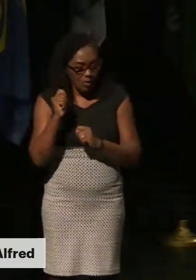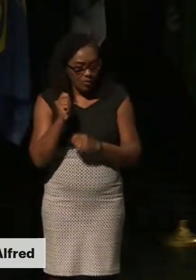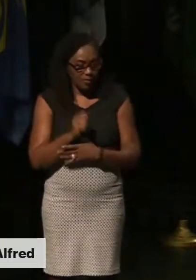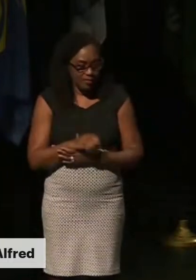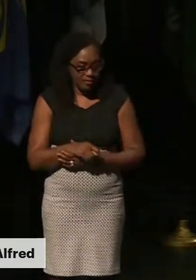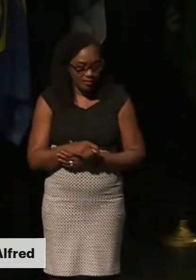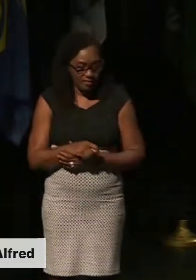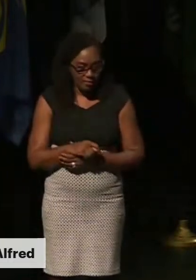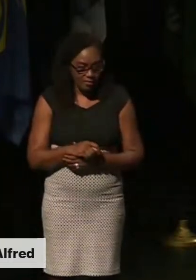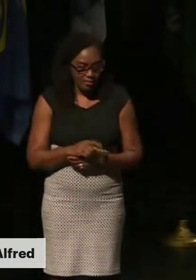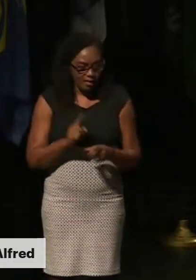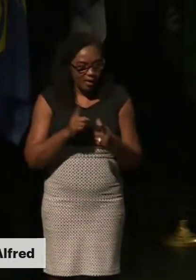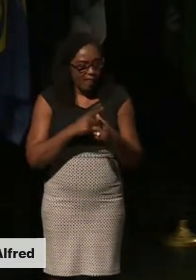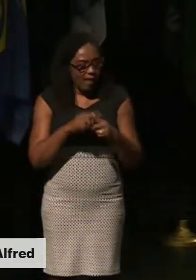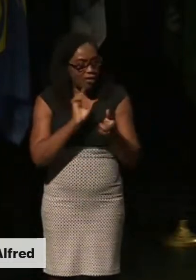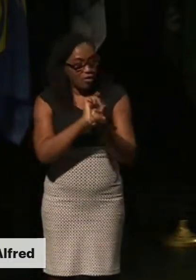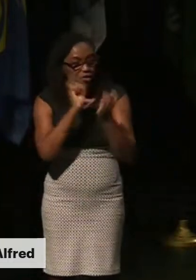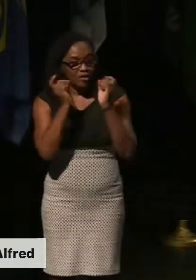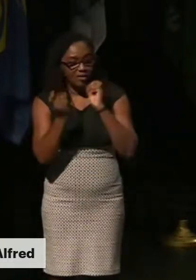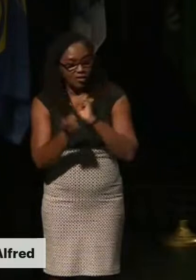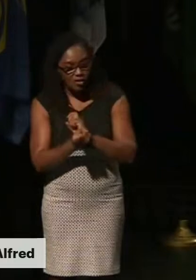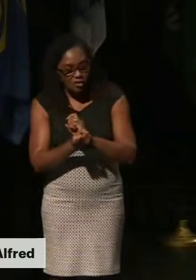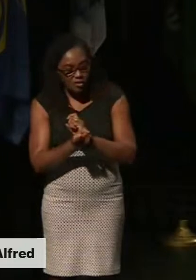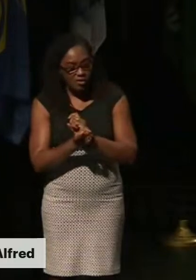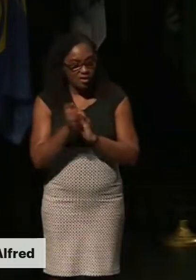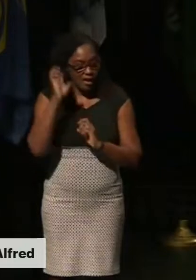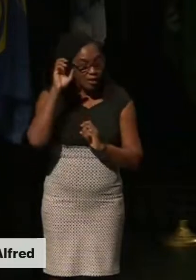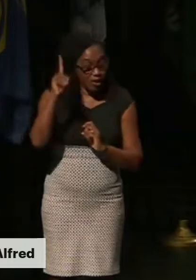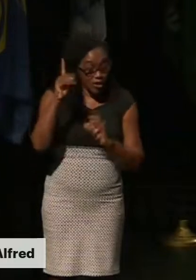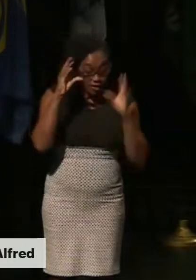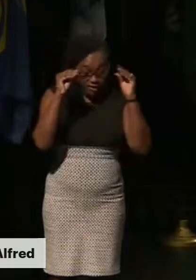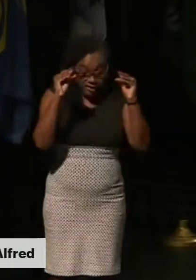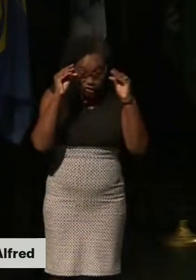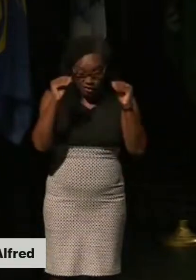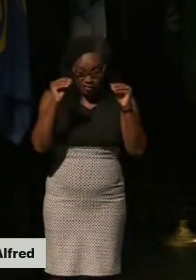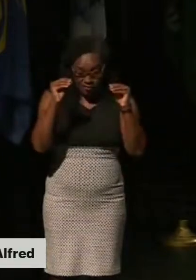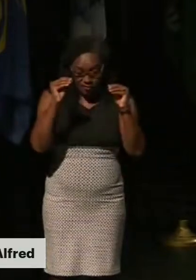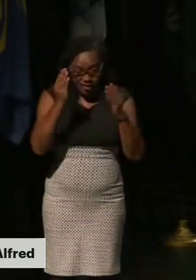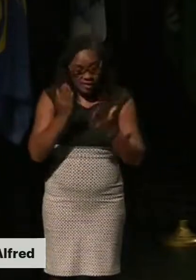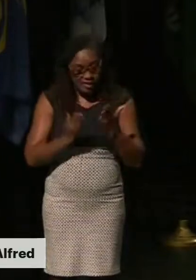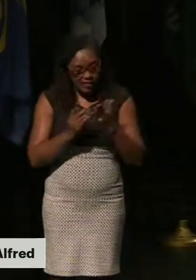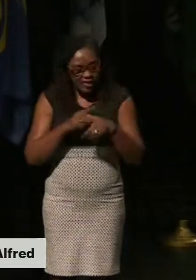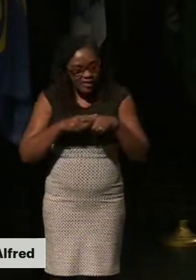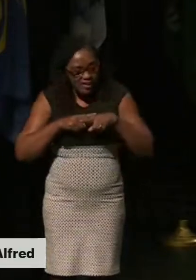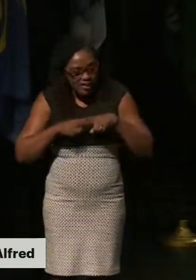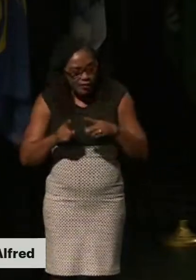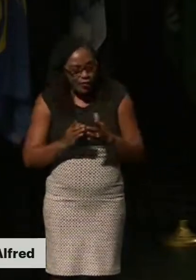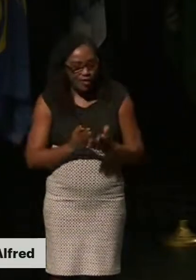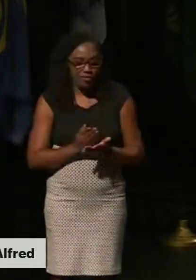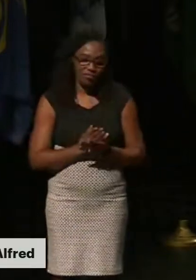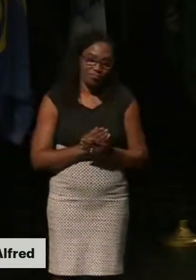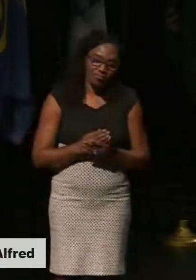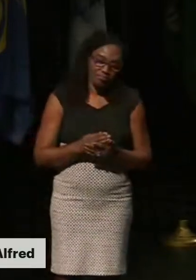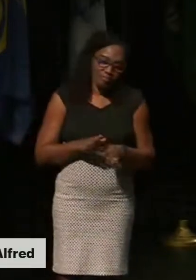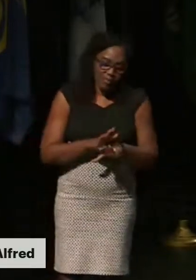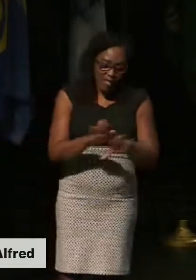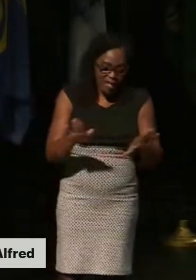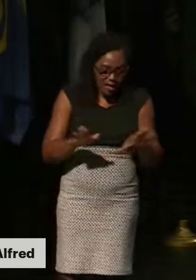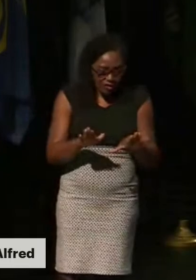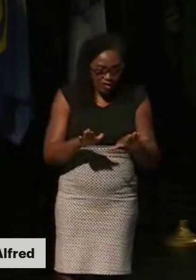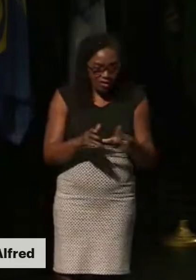then transitioned to the field of education, serving in different capacities at a number